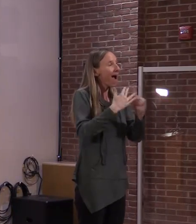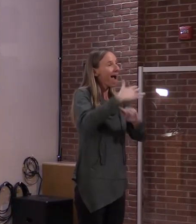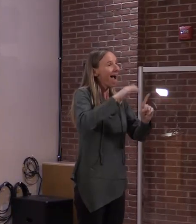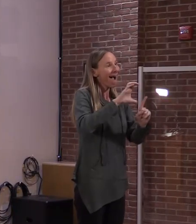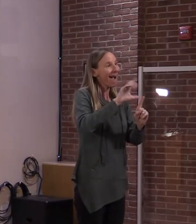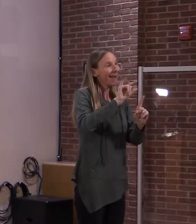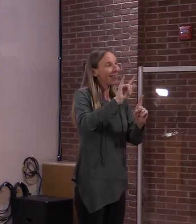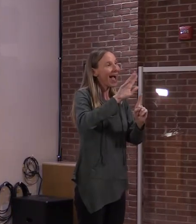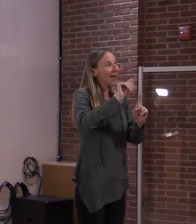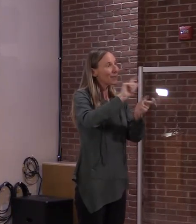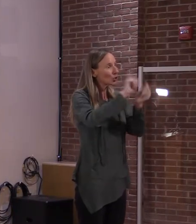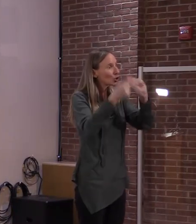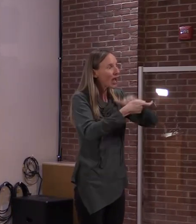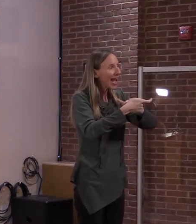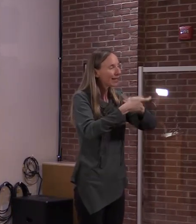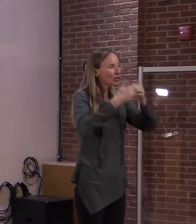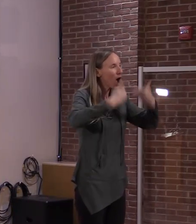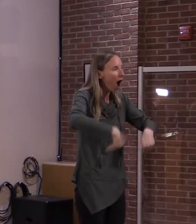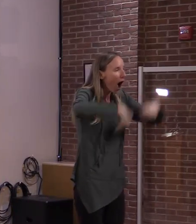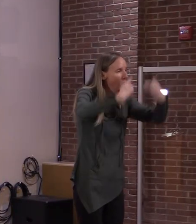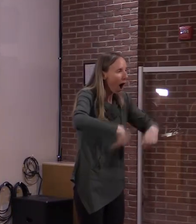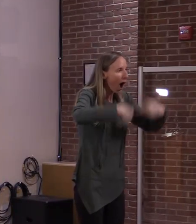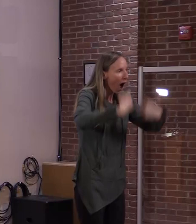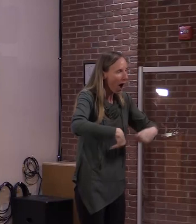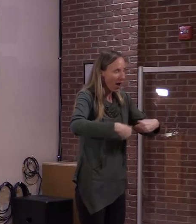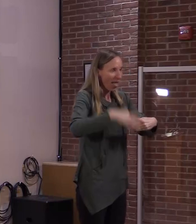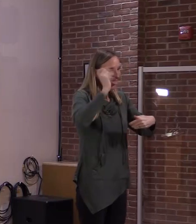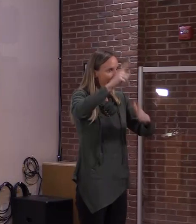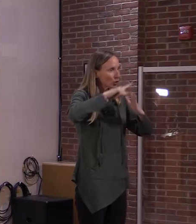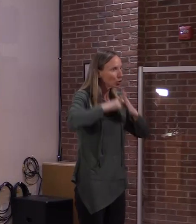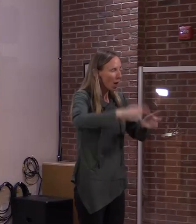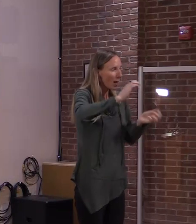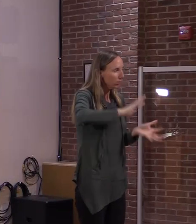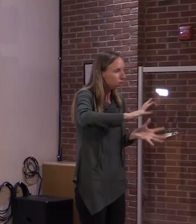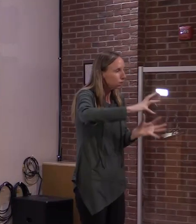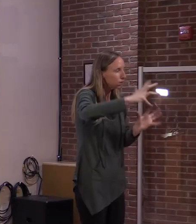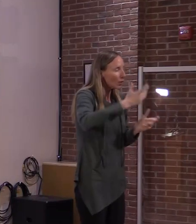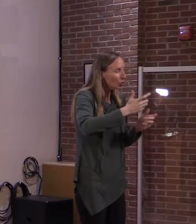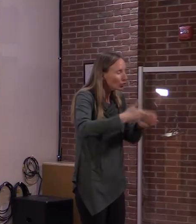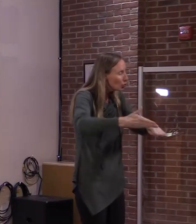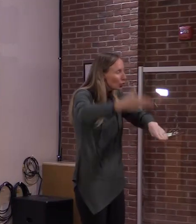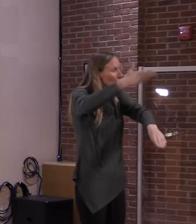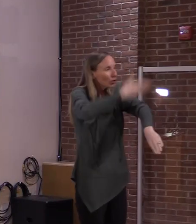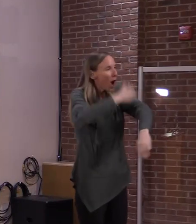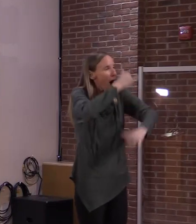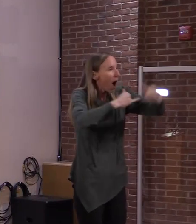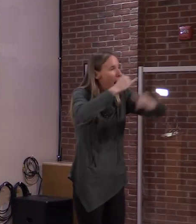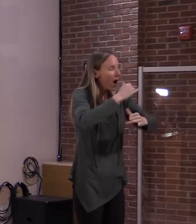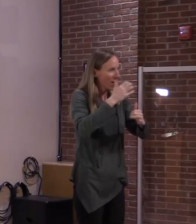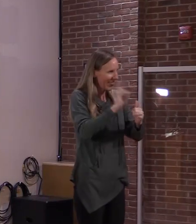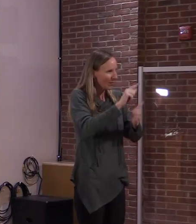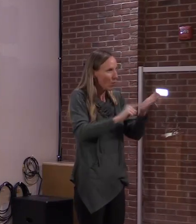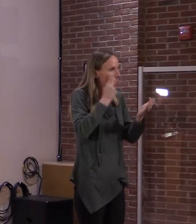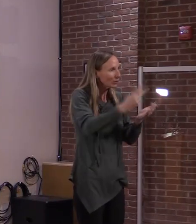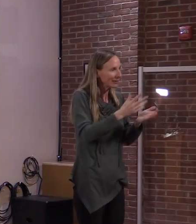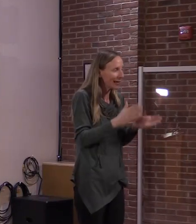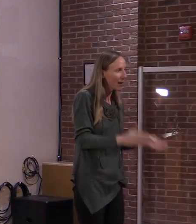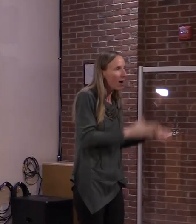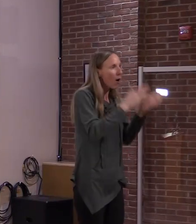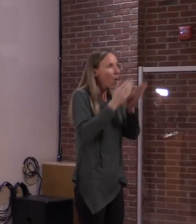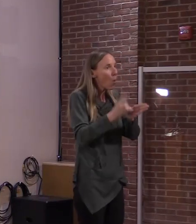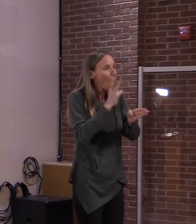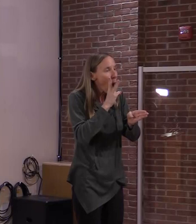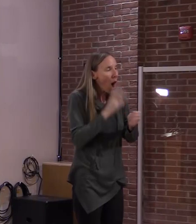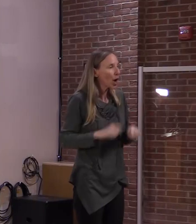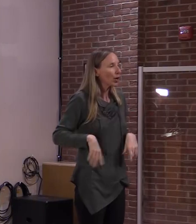million for climate change in 2021, and that was the start of something much bigger. And for water and sewer